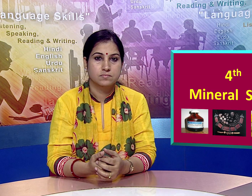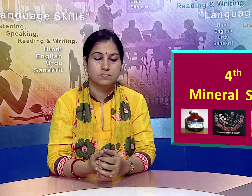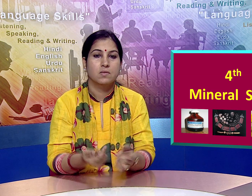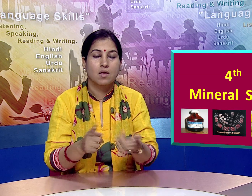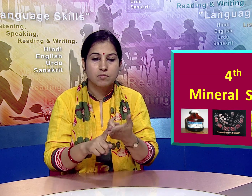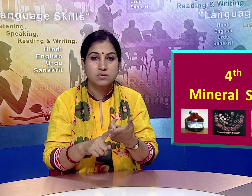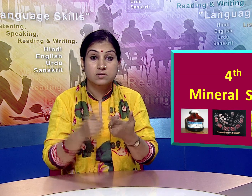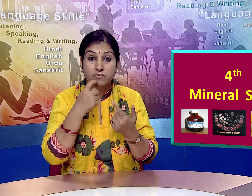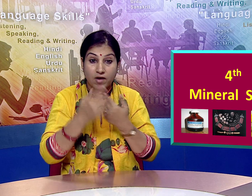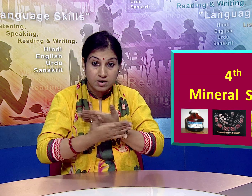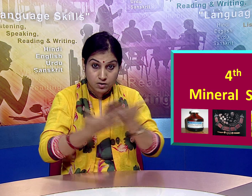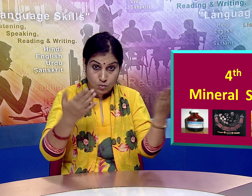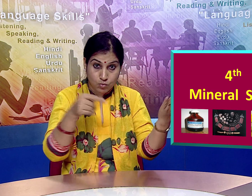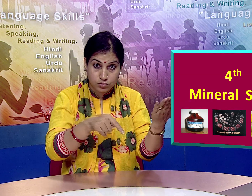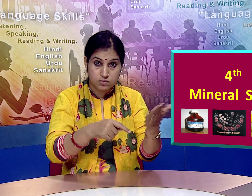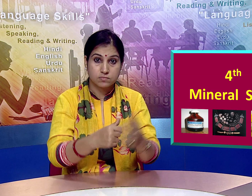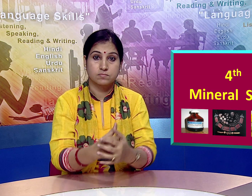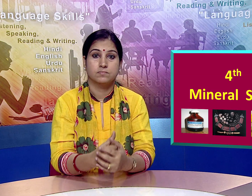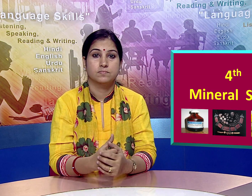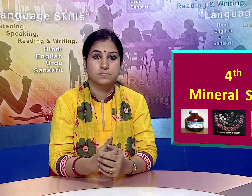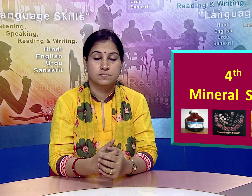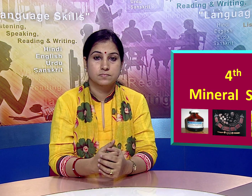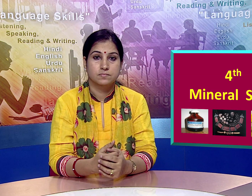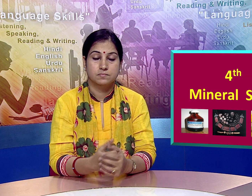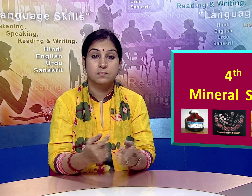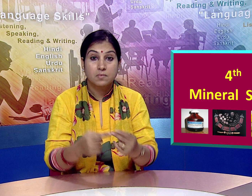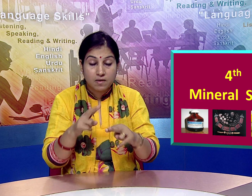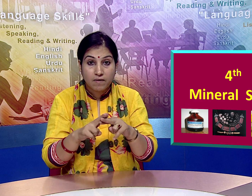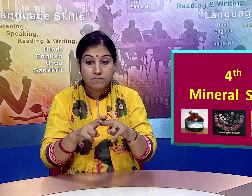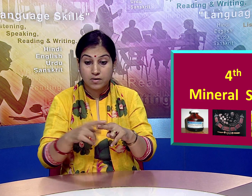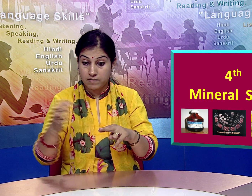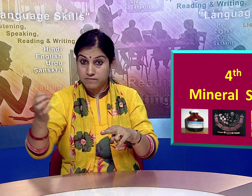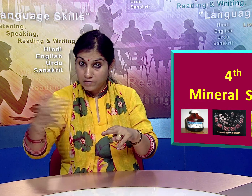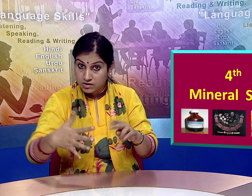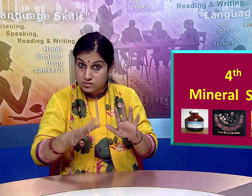In case of white cotton cloth, if the stain is fresh,